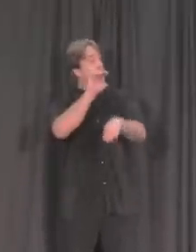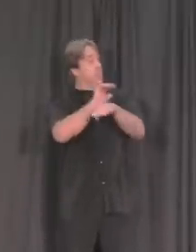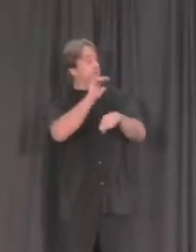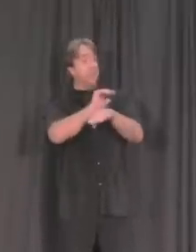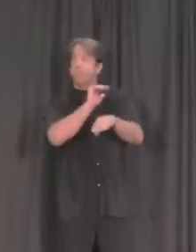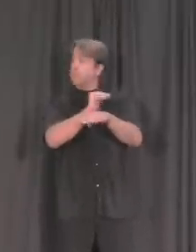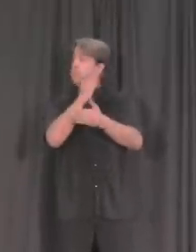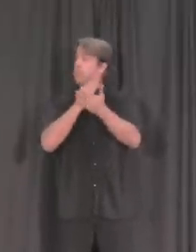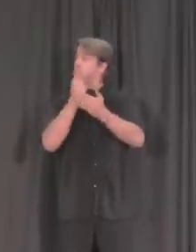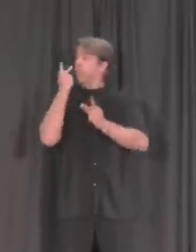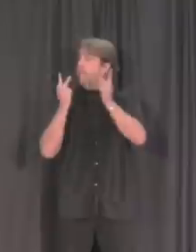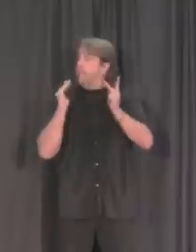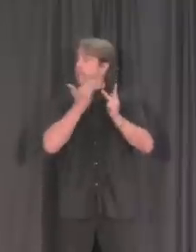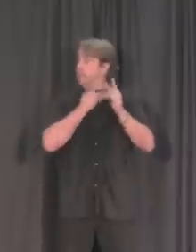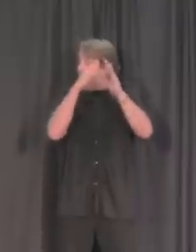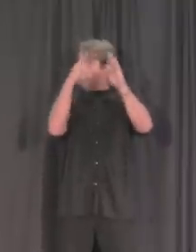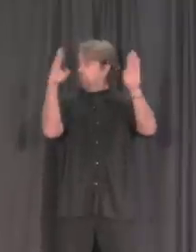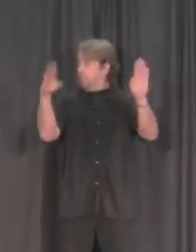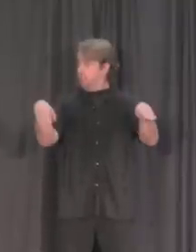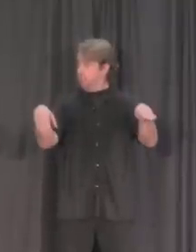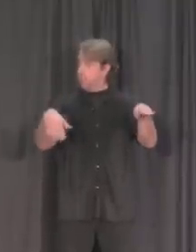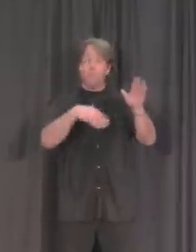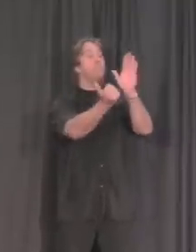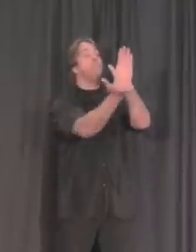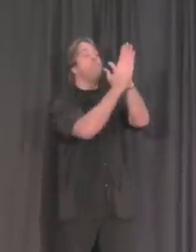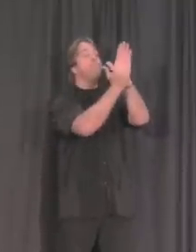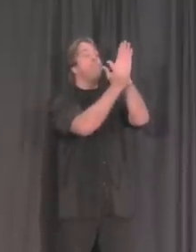That night, there was a knock at the Wann house.